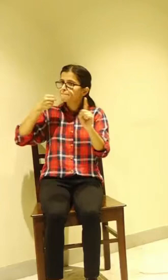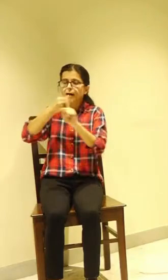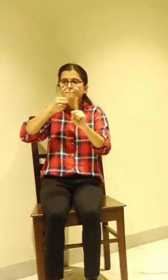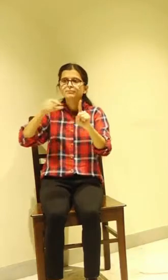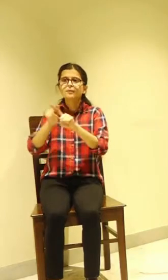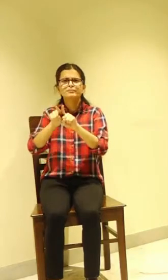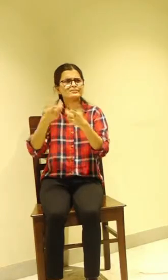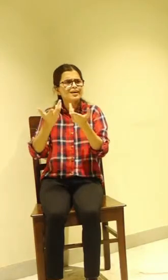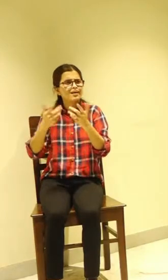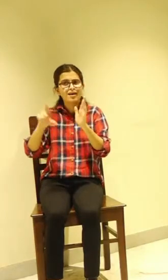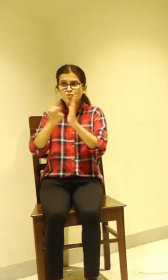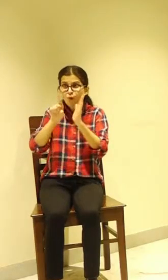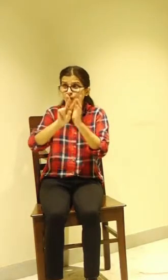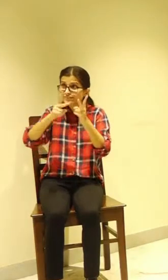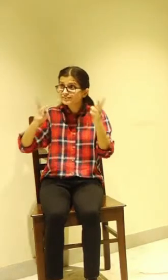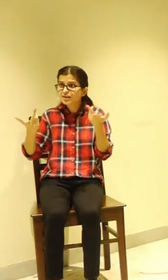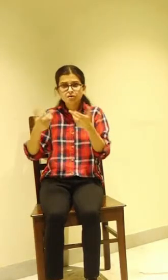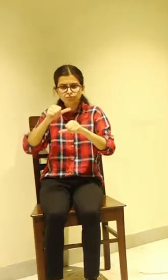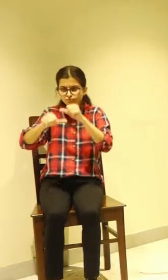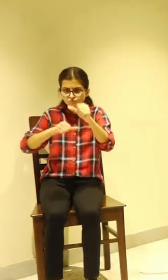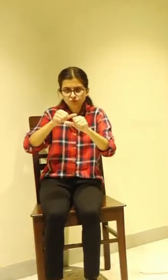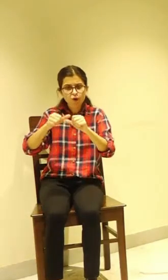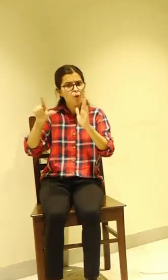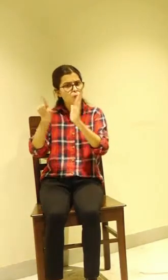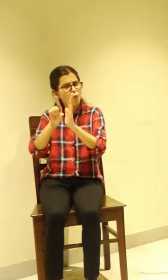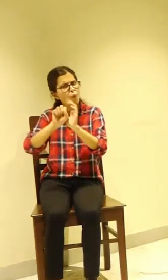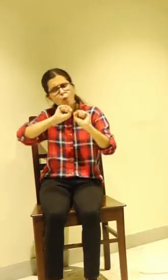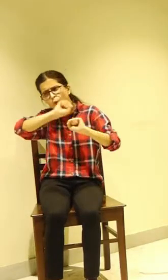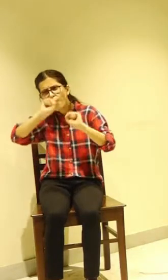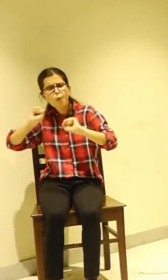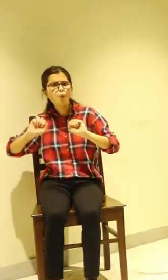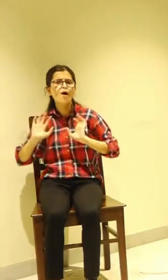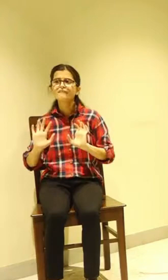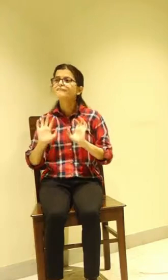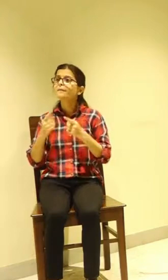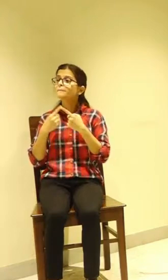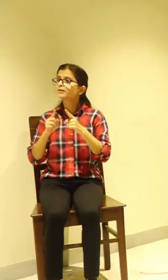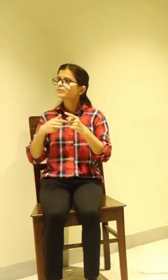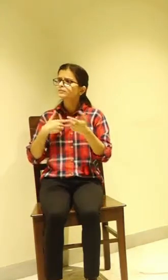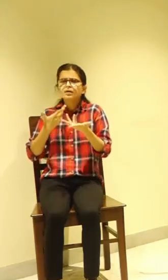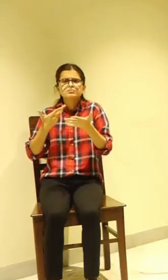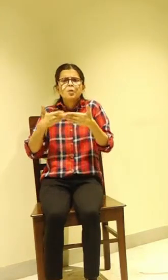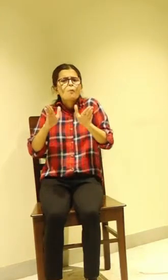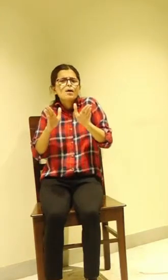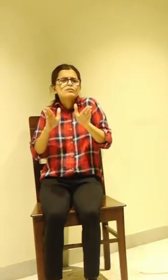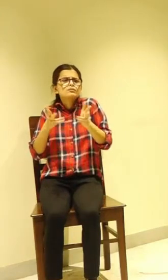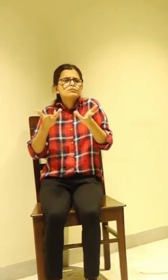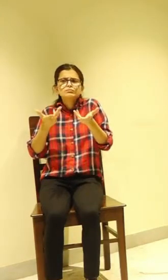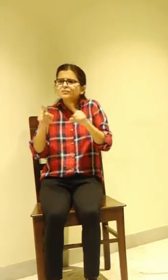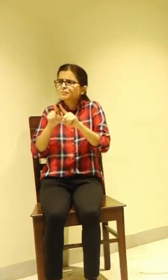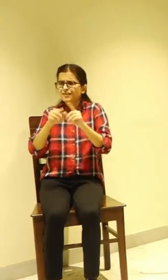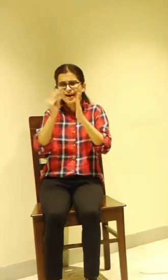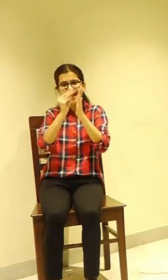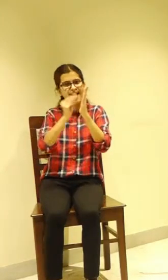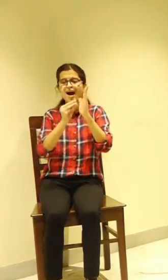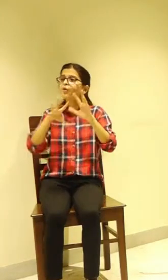accordance with law, except according to procedure established by law, etc. are all, frankly, they are just as decorative pieces